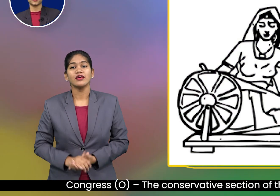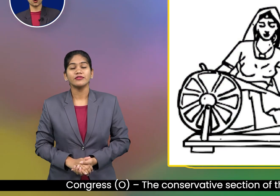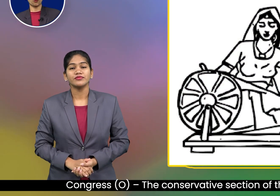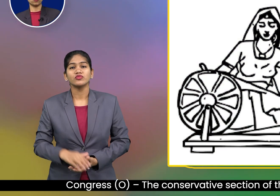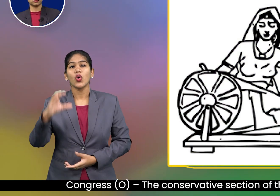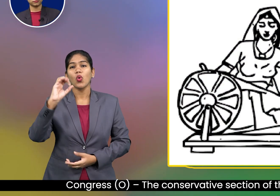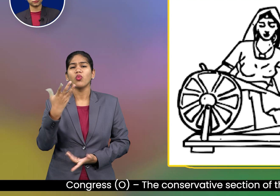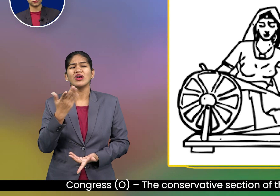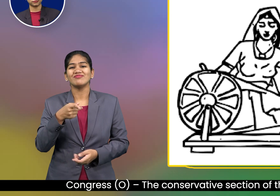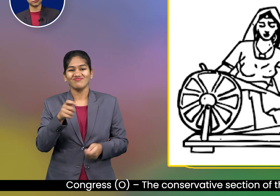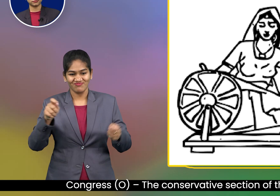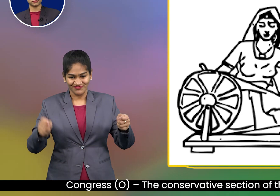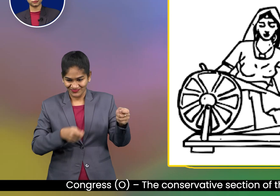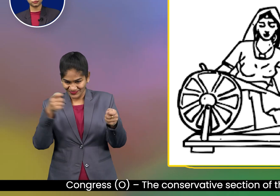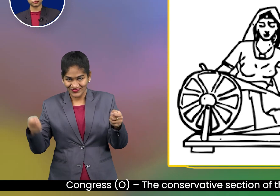O.